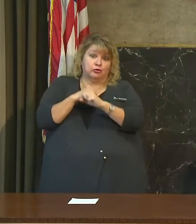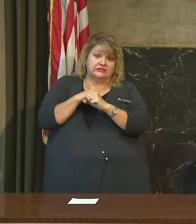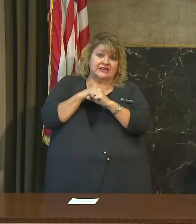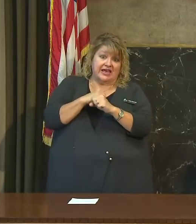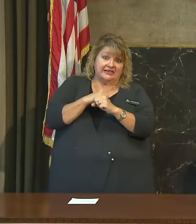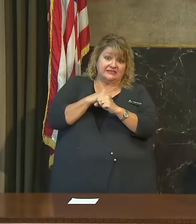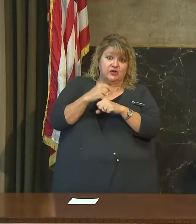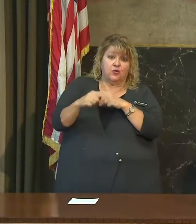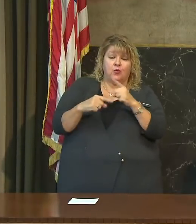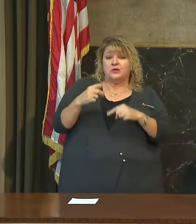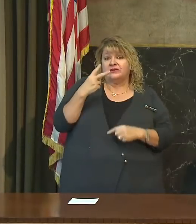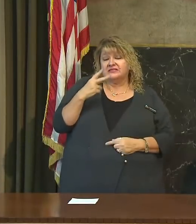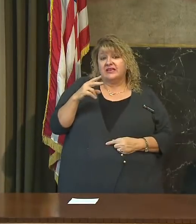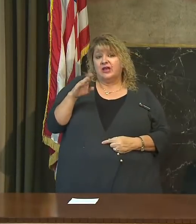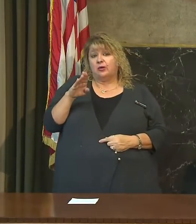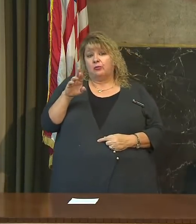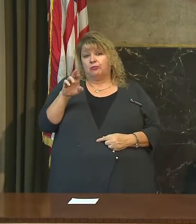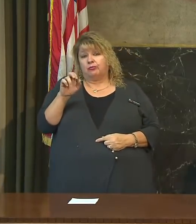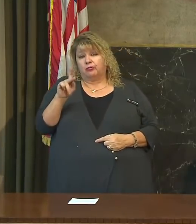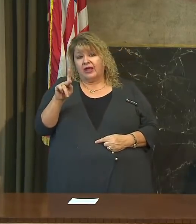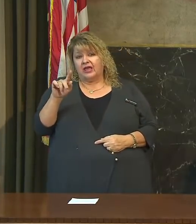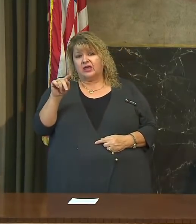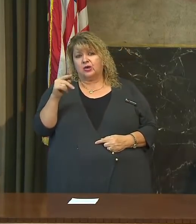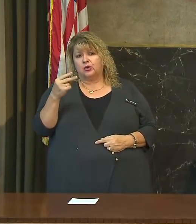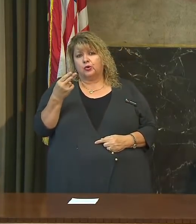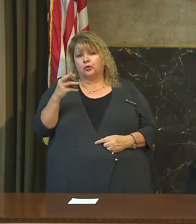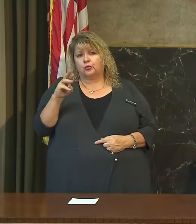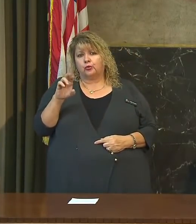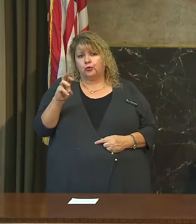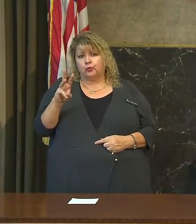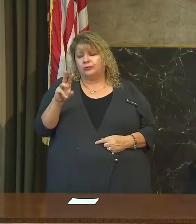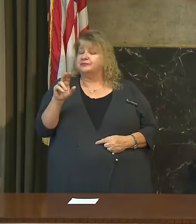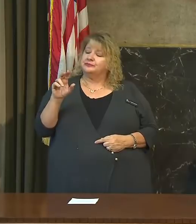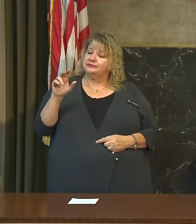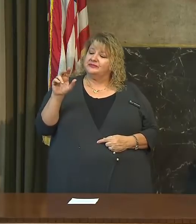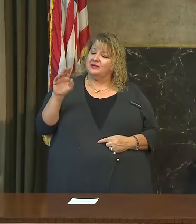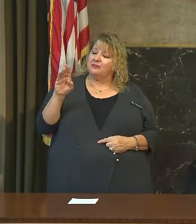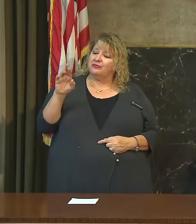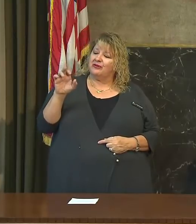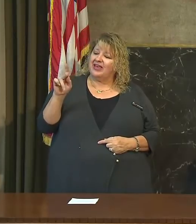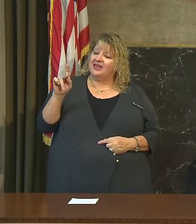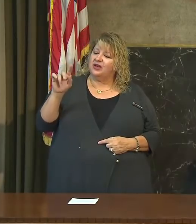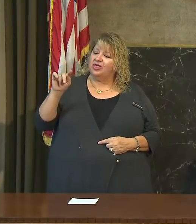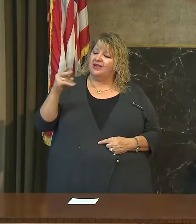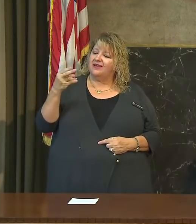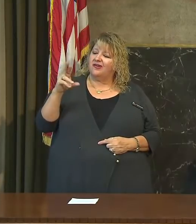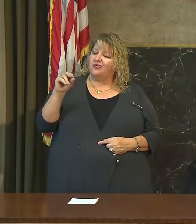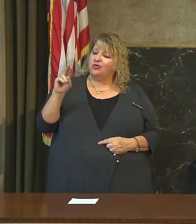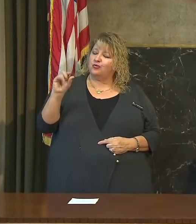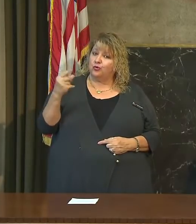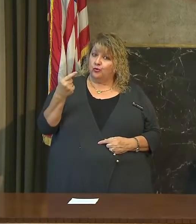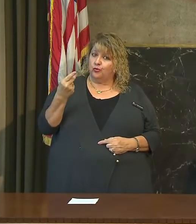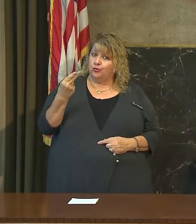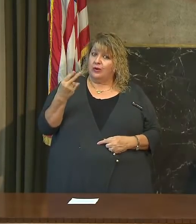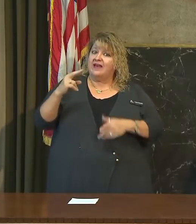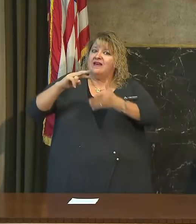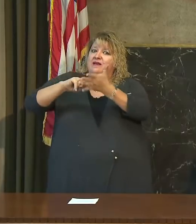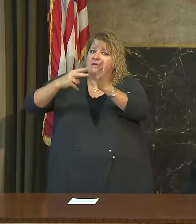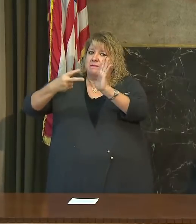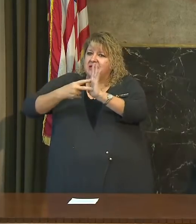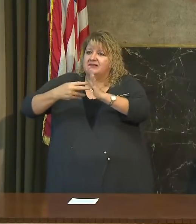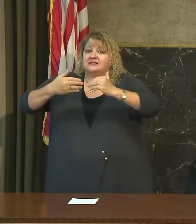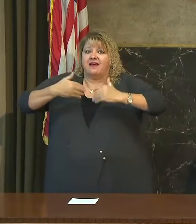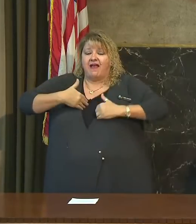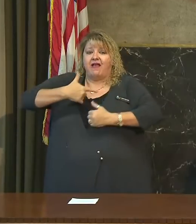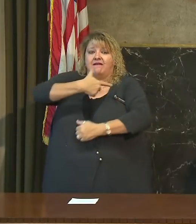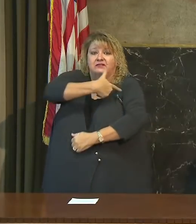breakthrough cases, it is thankfully people that have mild symptoms or asymptomatic. There is